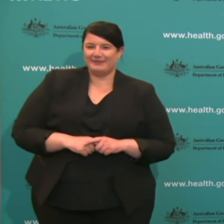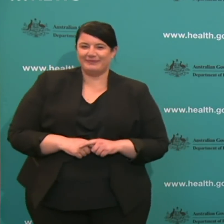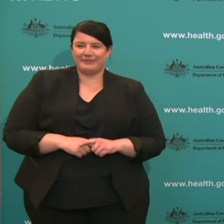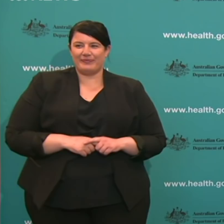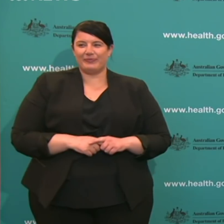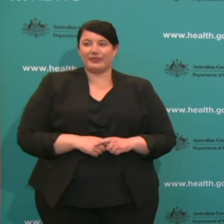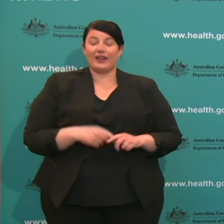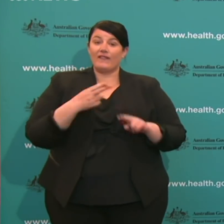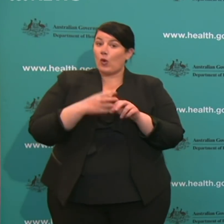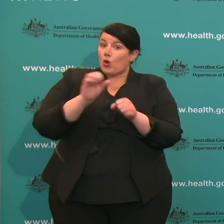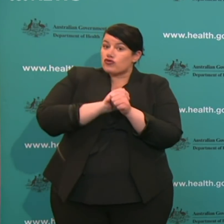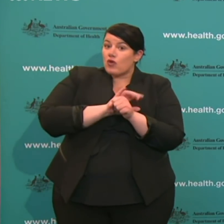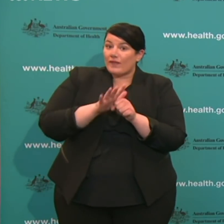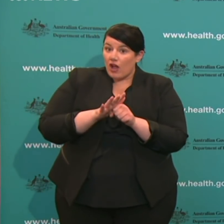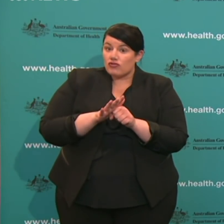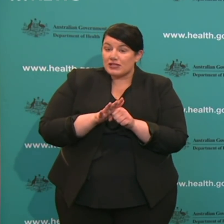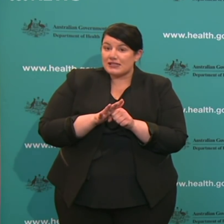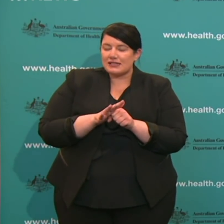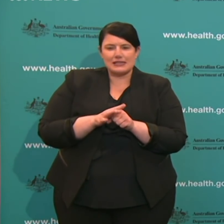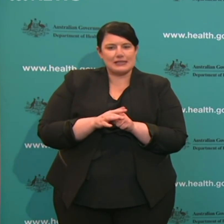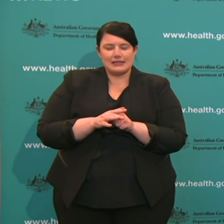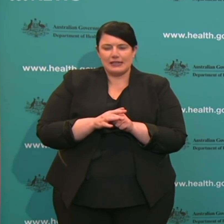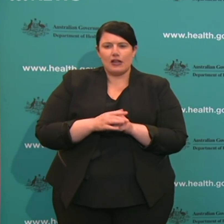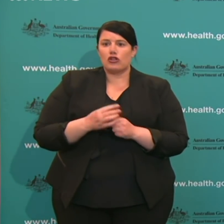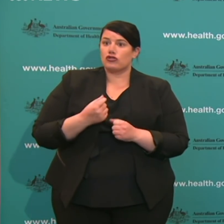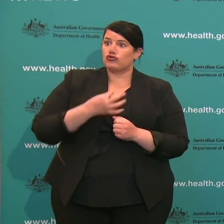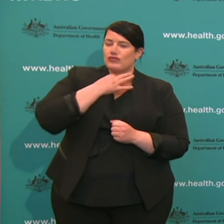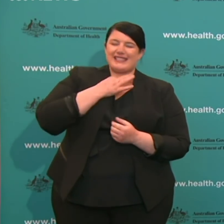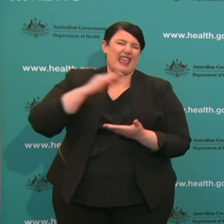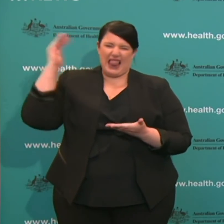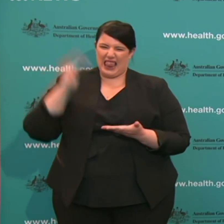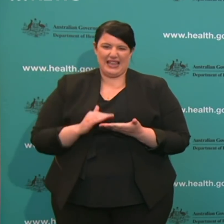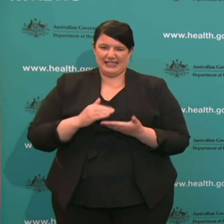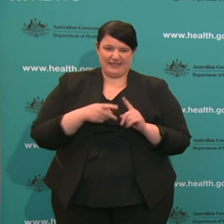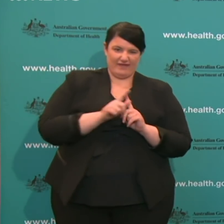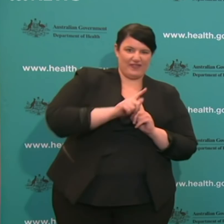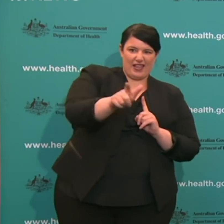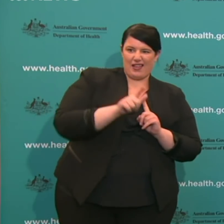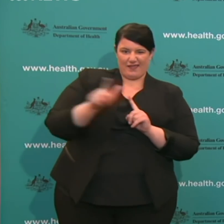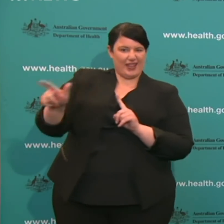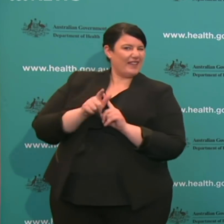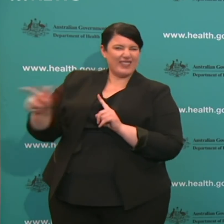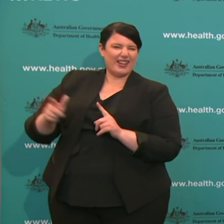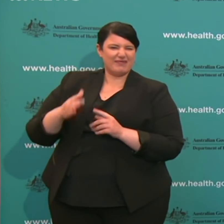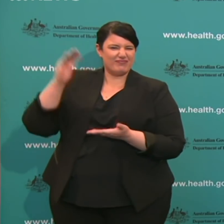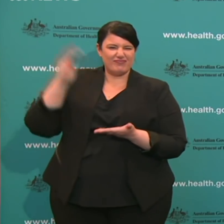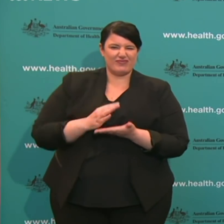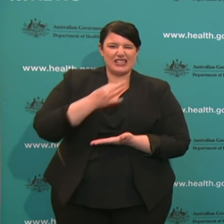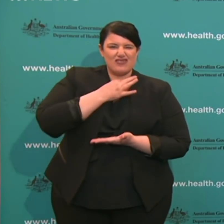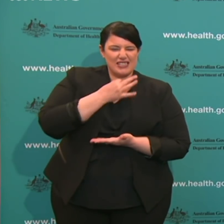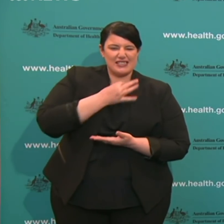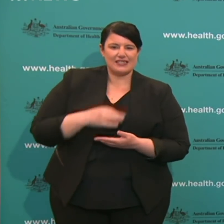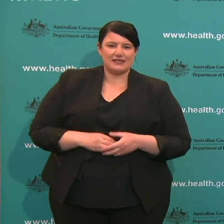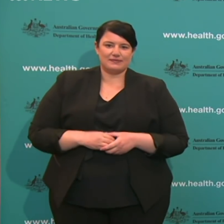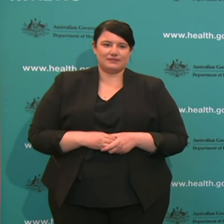For COVID-19, that is substantively less number of people will get COVID-19 if you're in the same room.